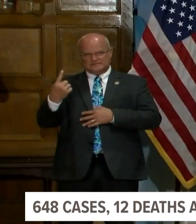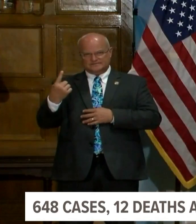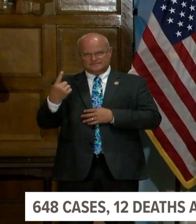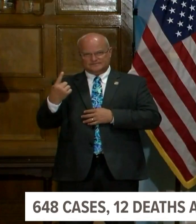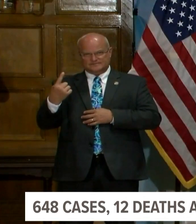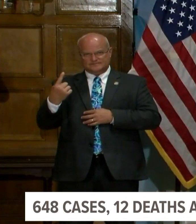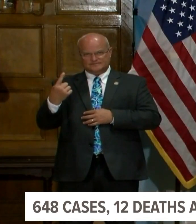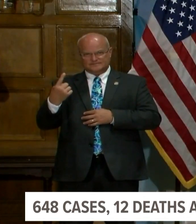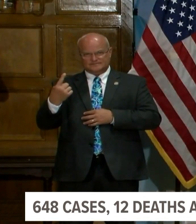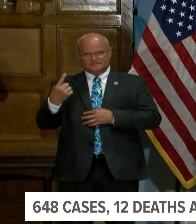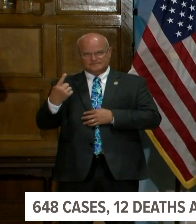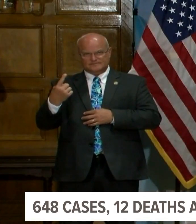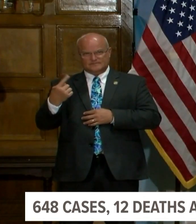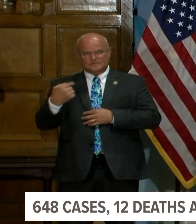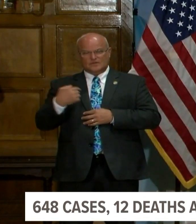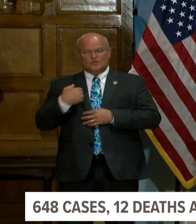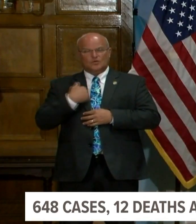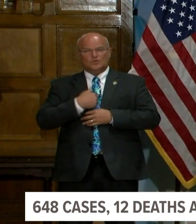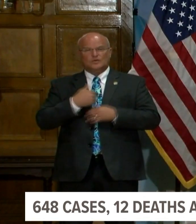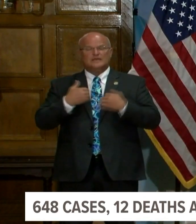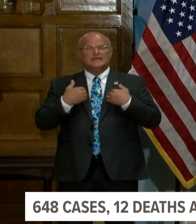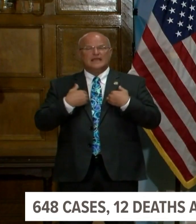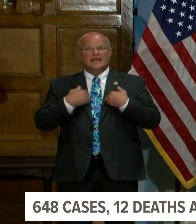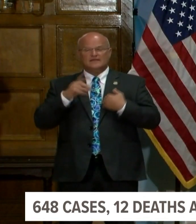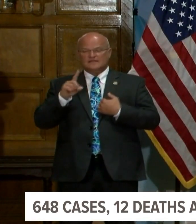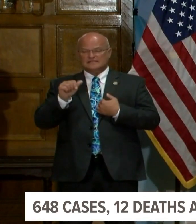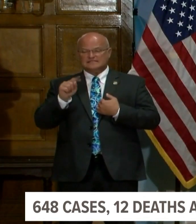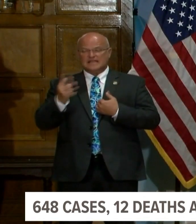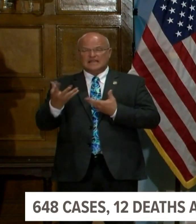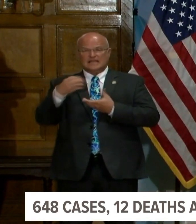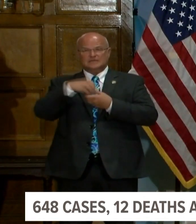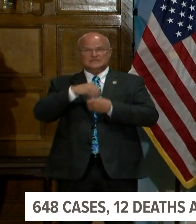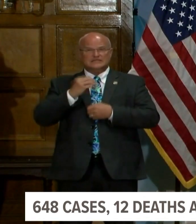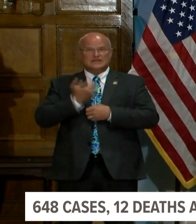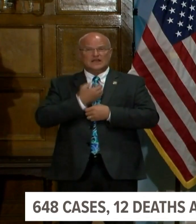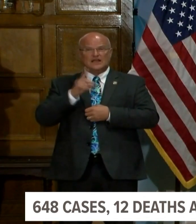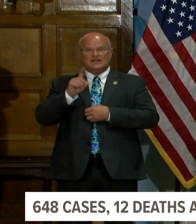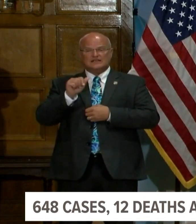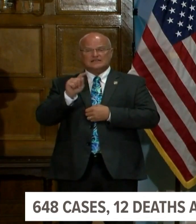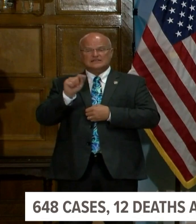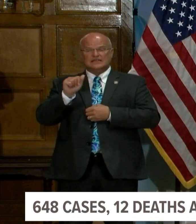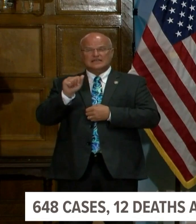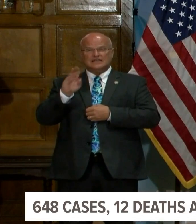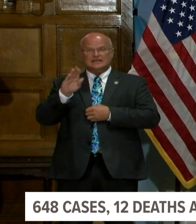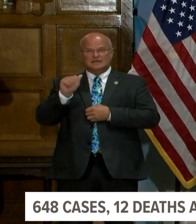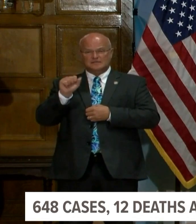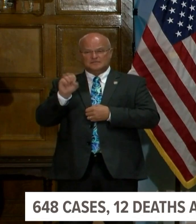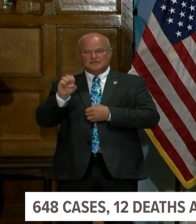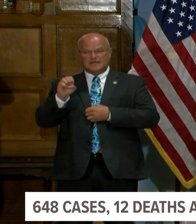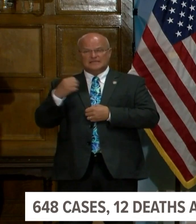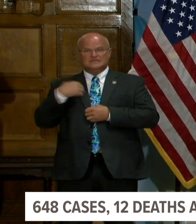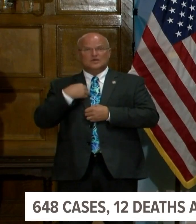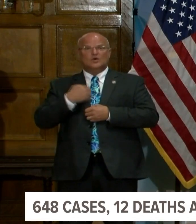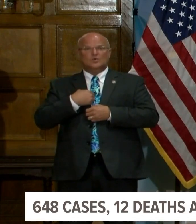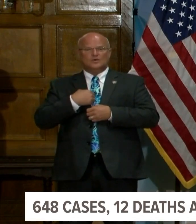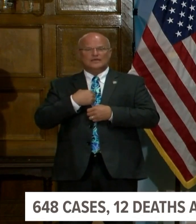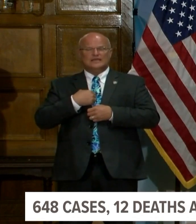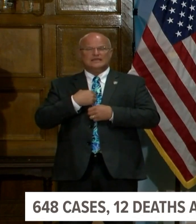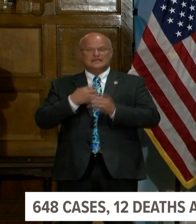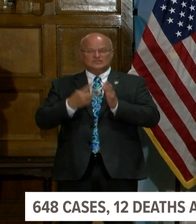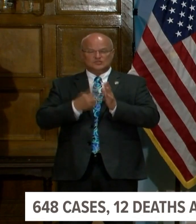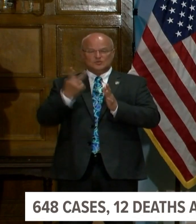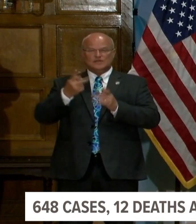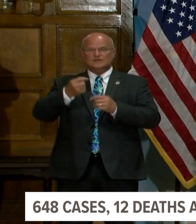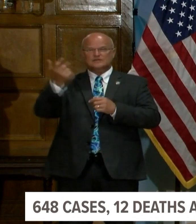once. We have, as the data comes into our database, we deduplicate.